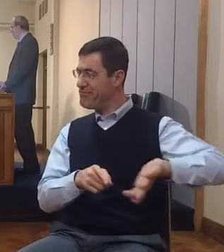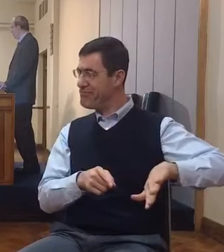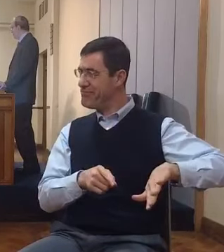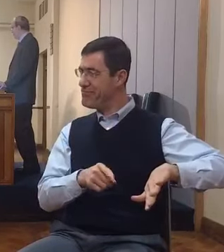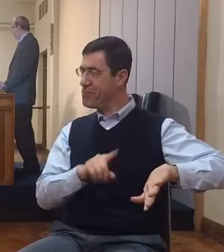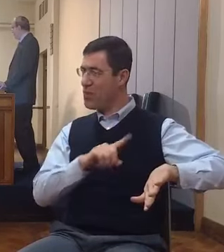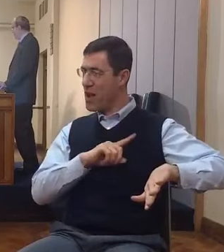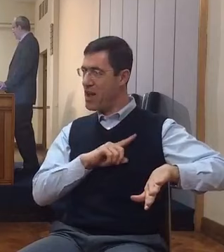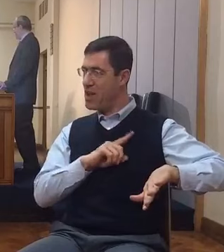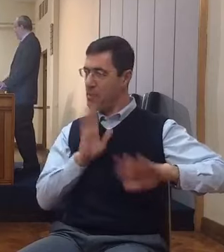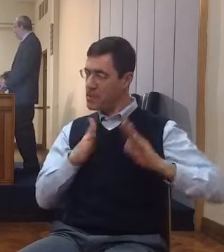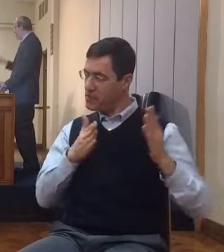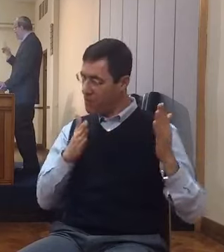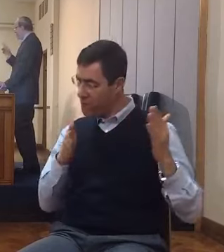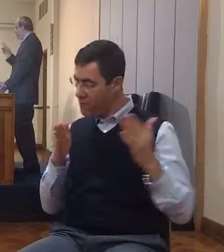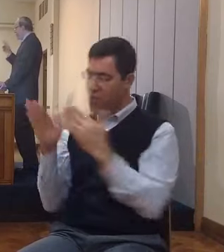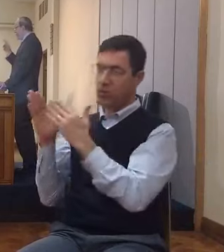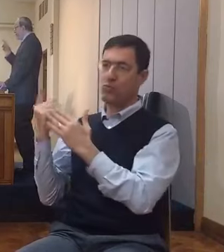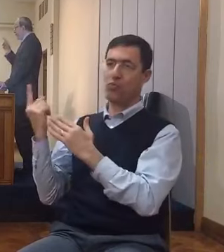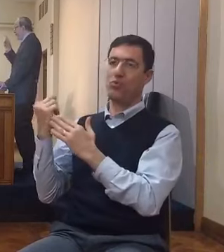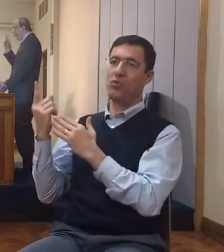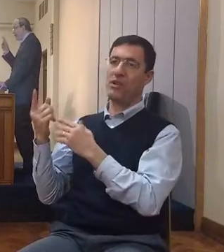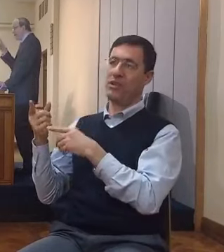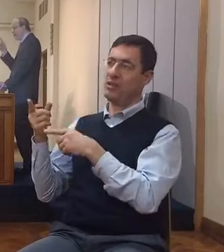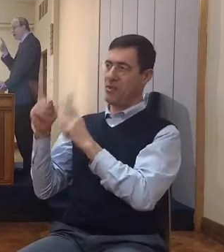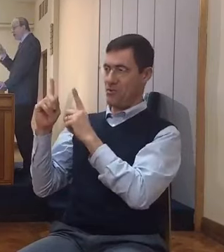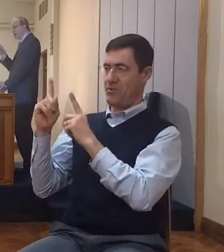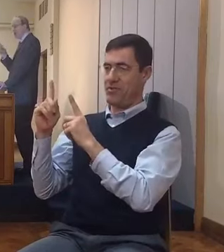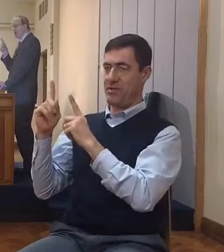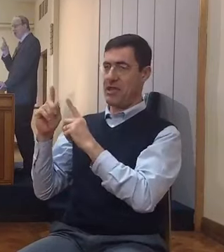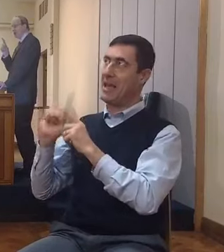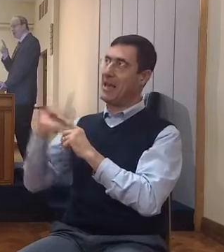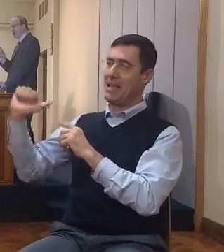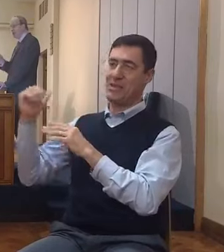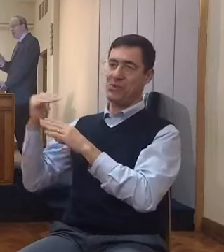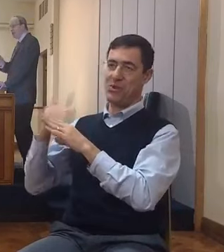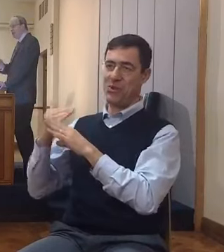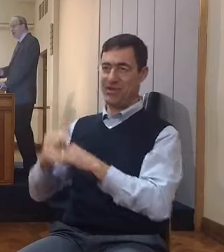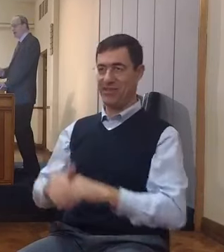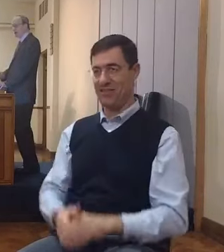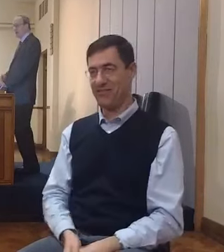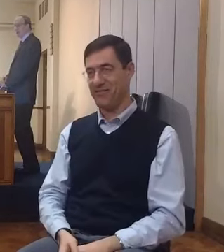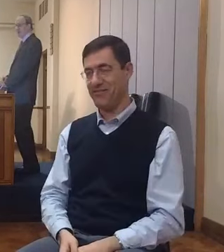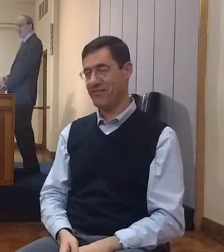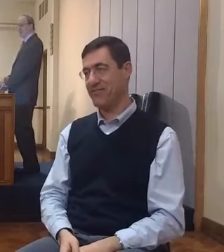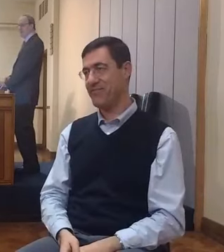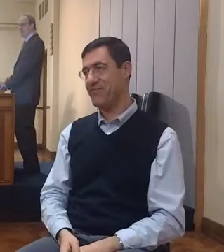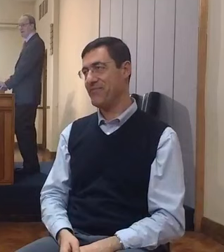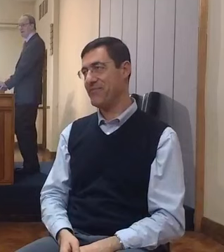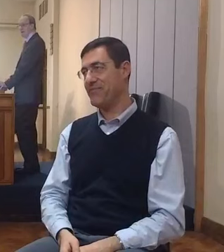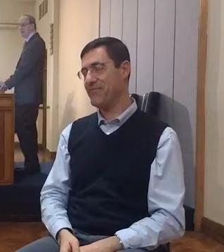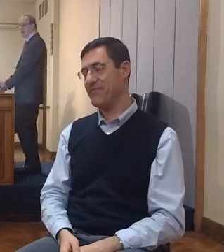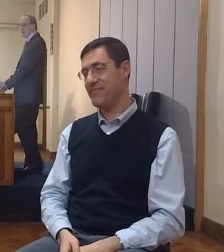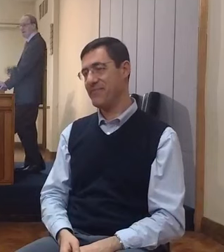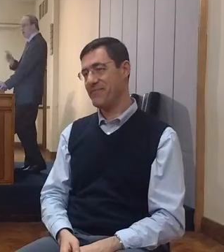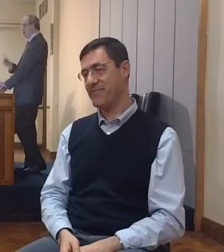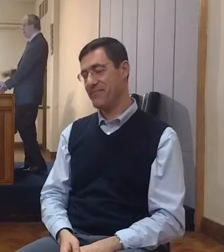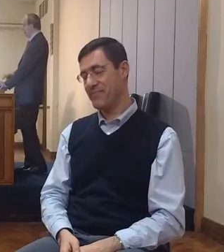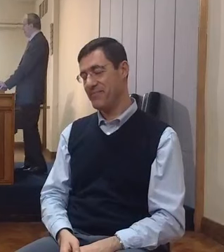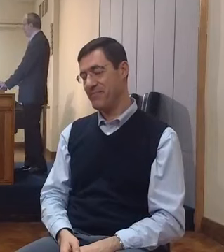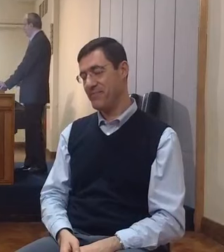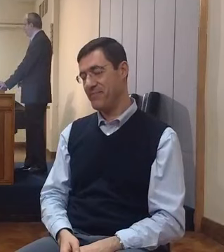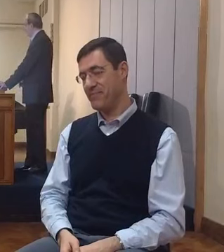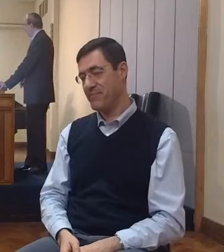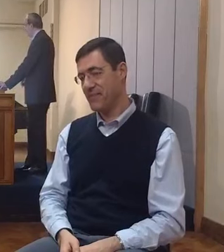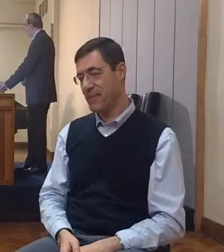work. Have you noticed we're exactly the opposite way around from God? When we